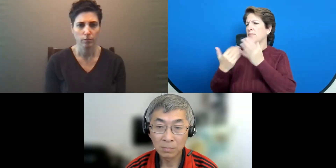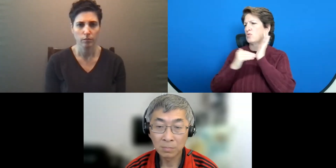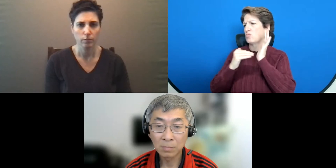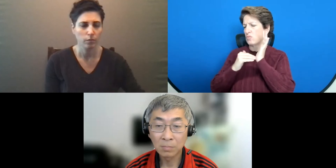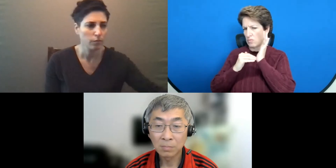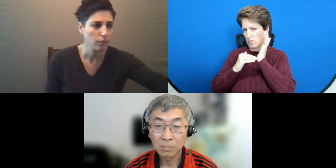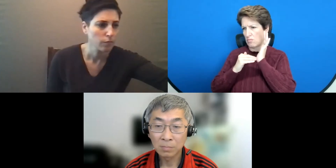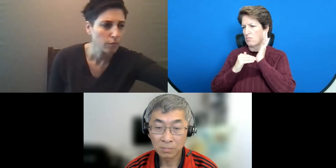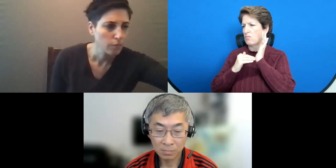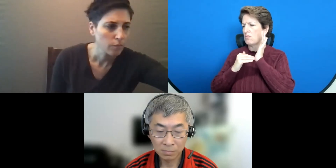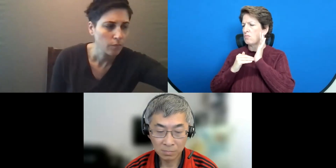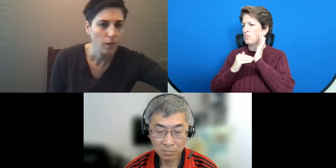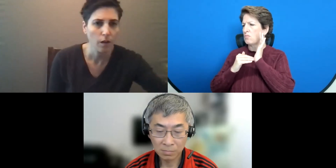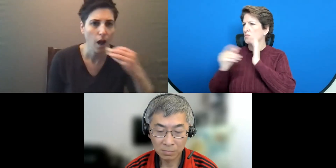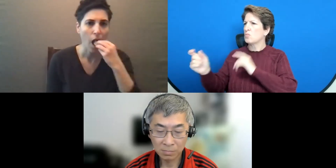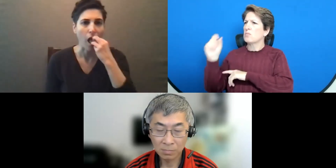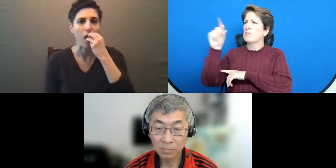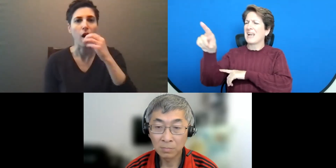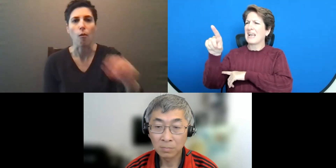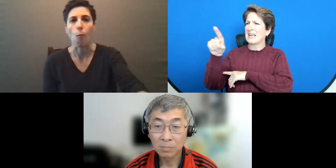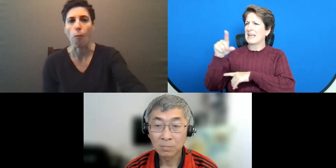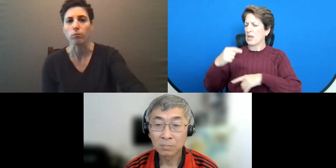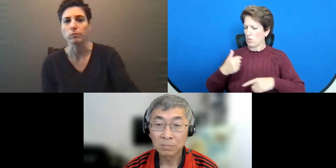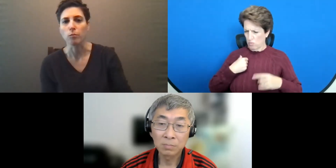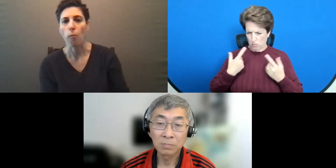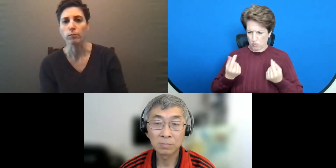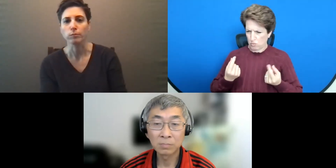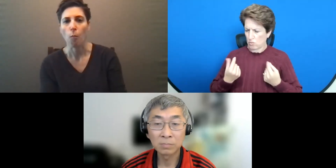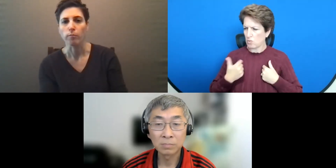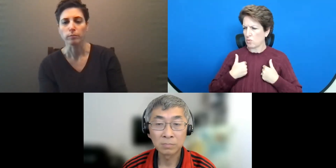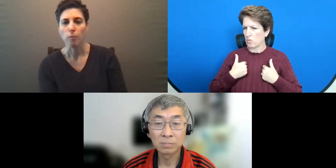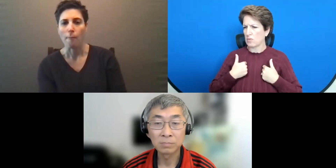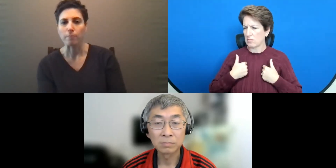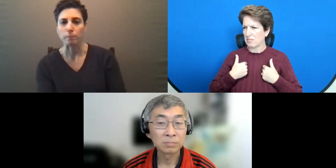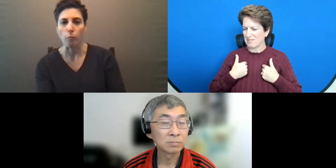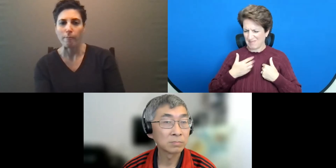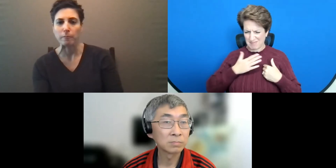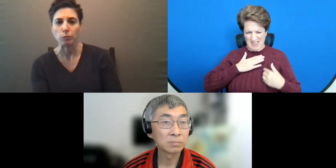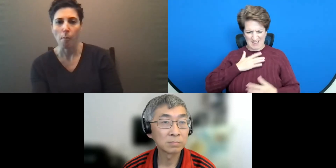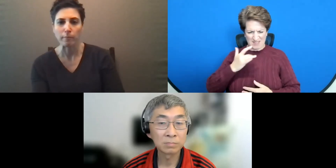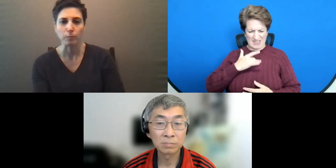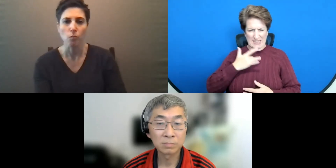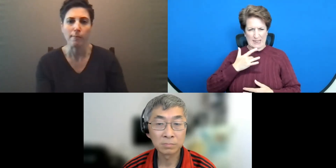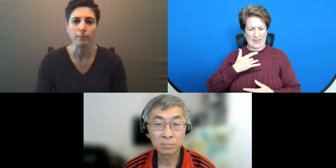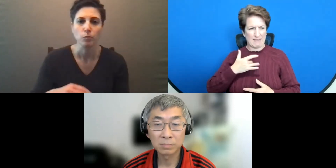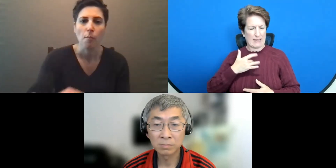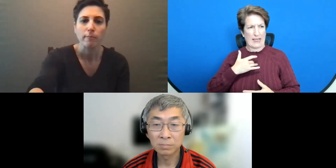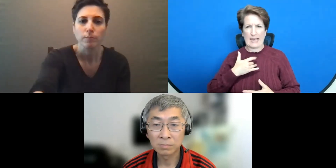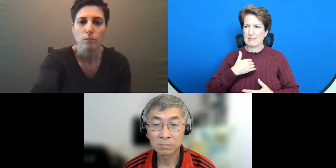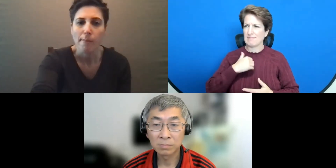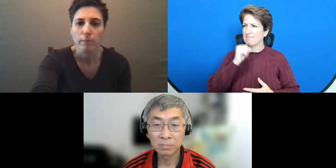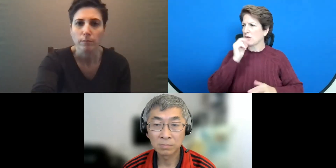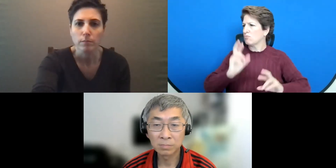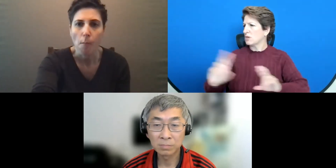that what can I do? I have this type of feelings that I am not ready.